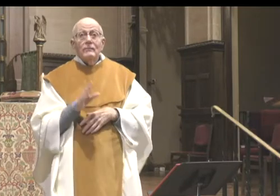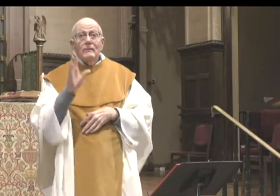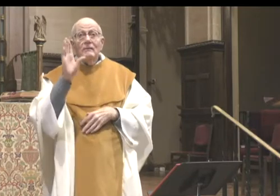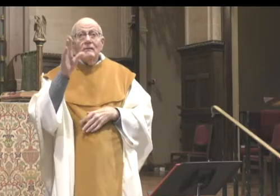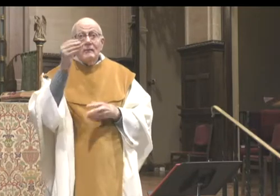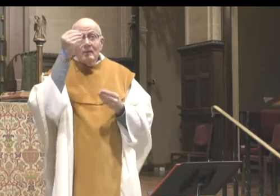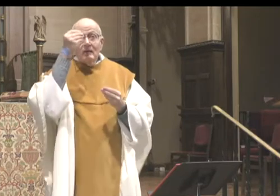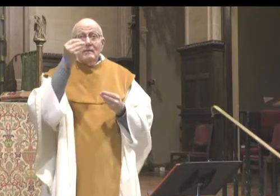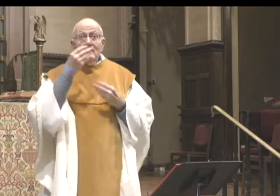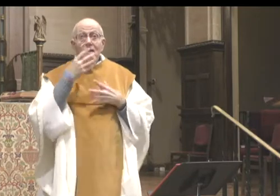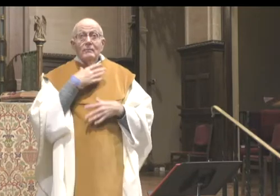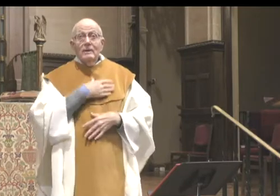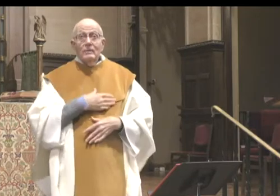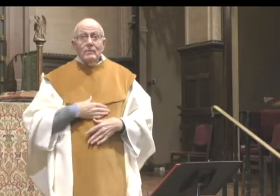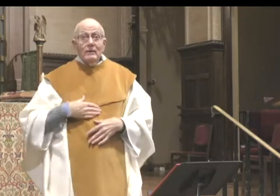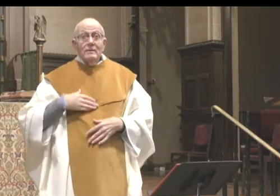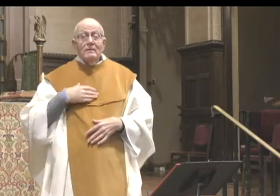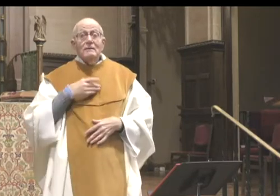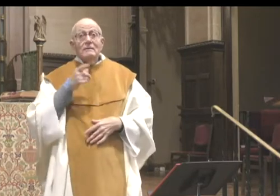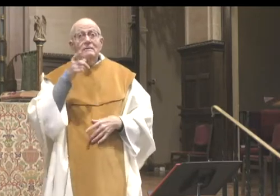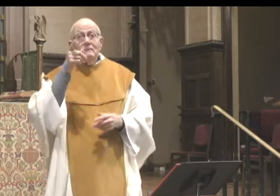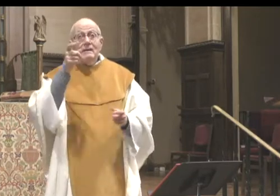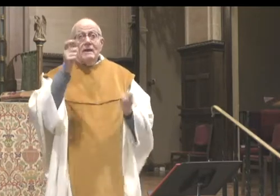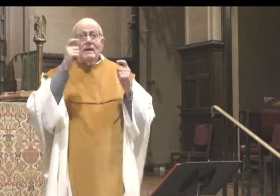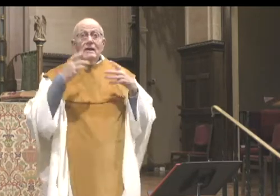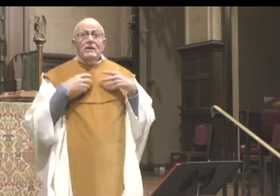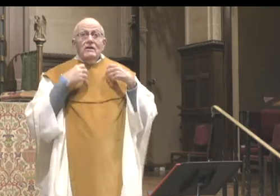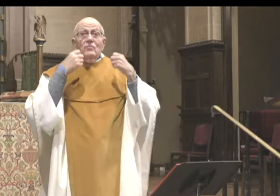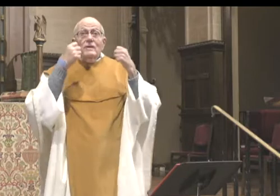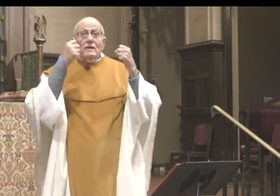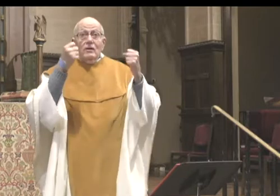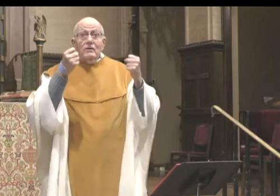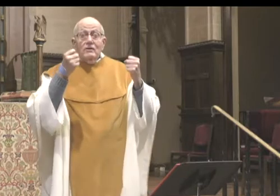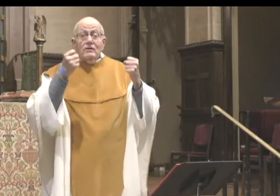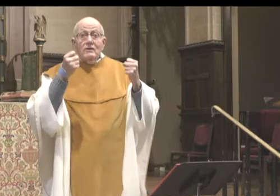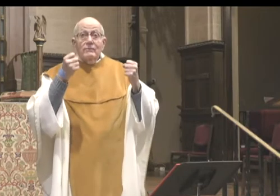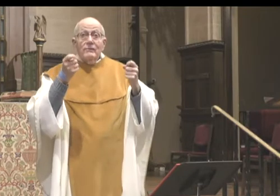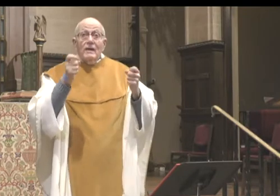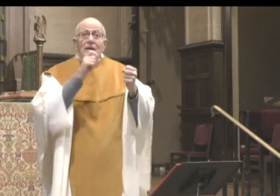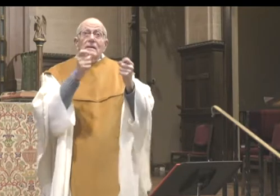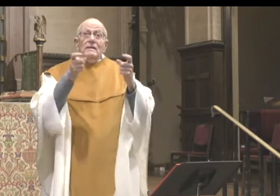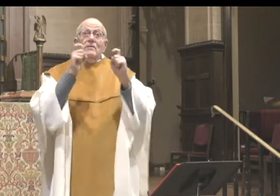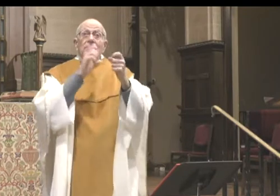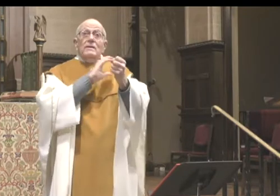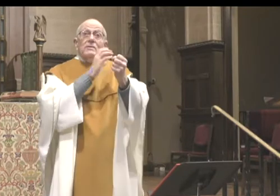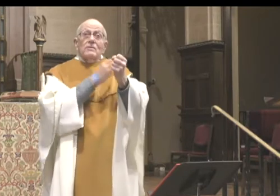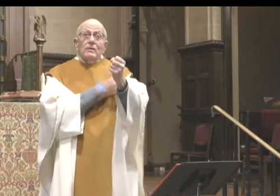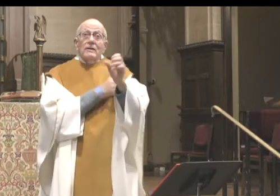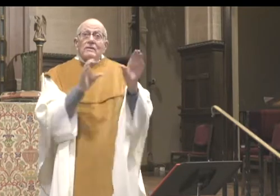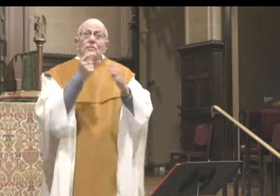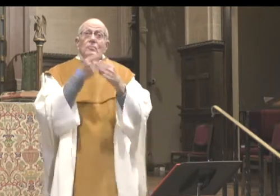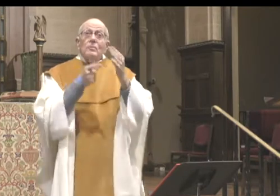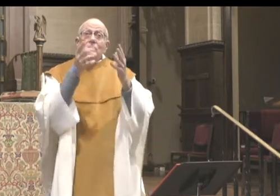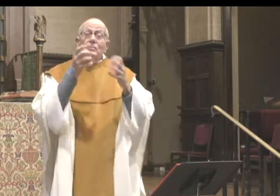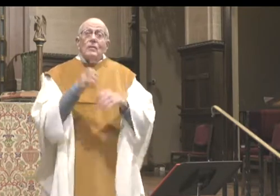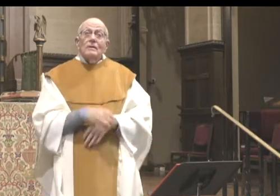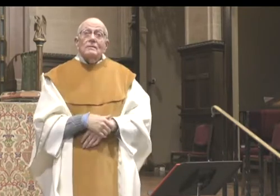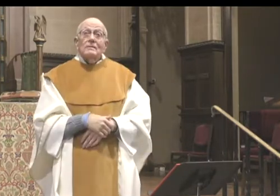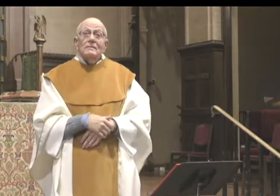do. Tell me, please. Give me courage. Give me strength to do what you